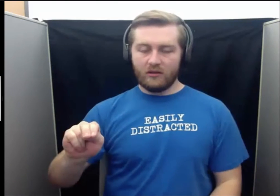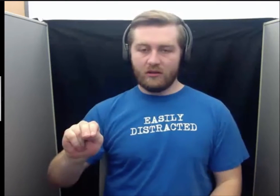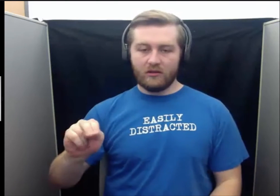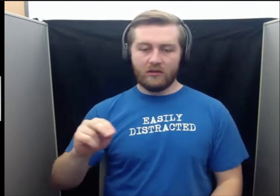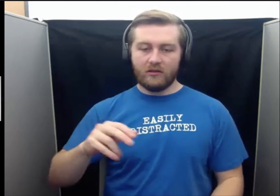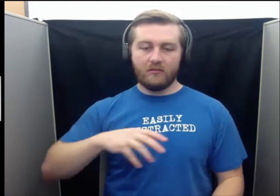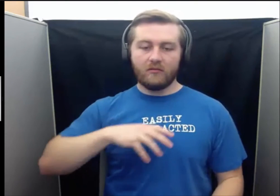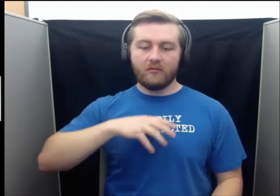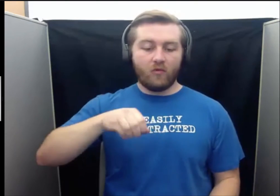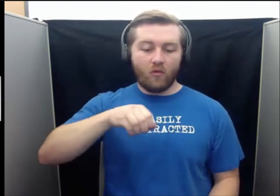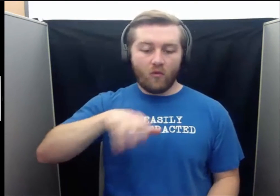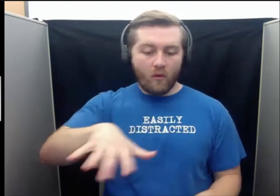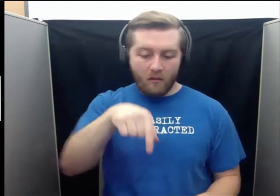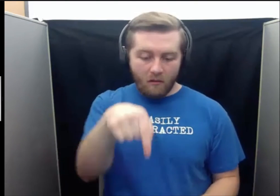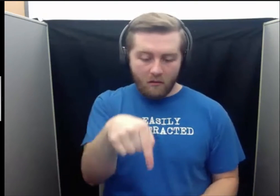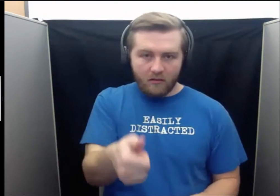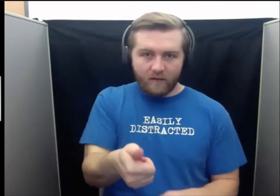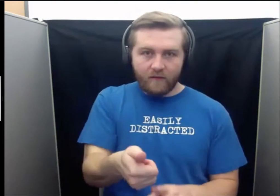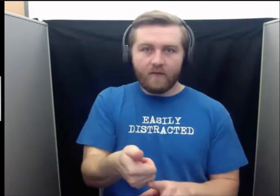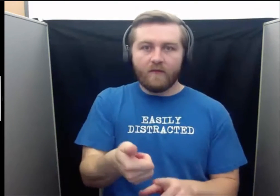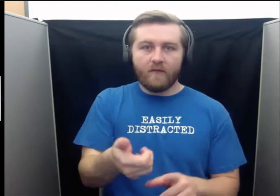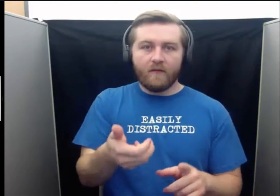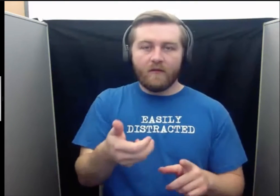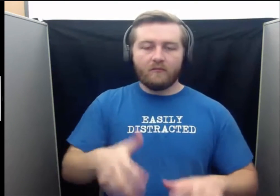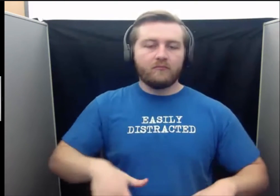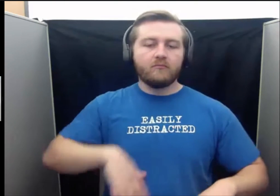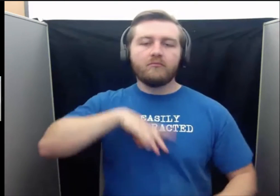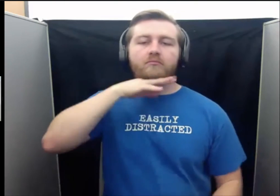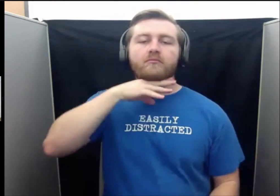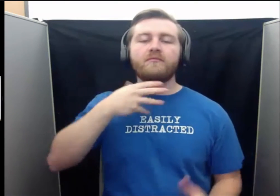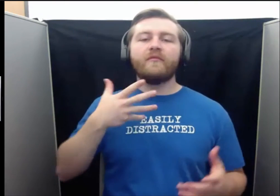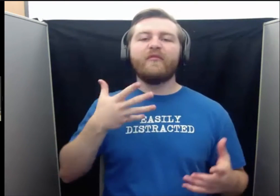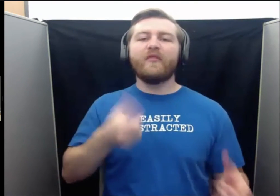the atmosphere can hold. Next term.